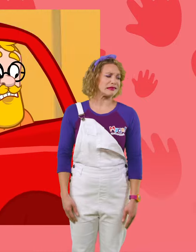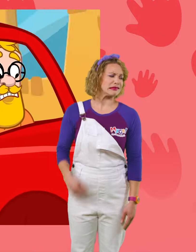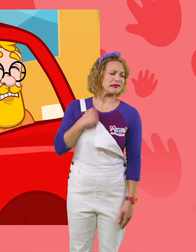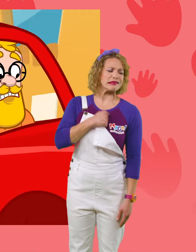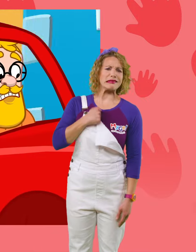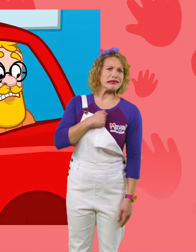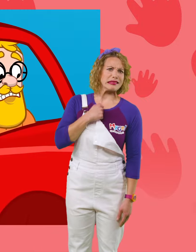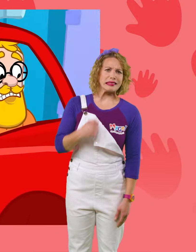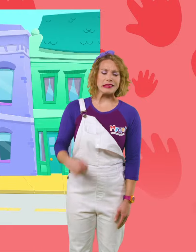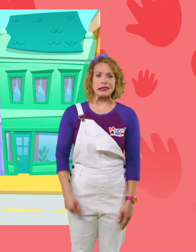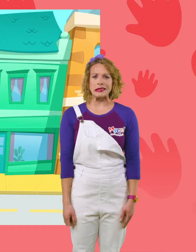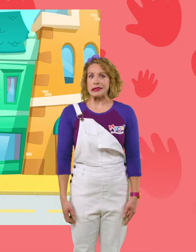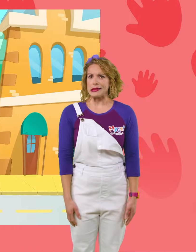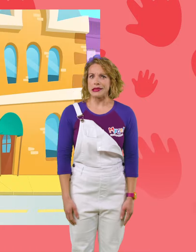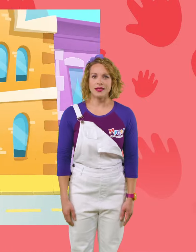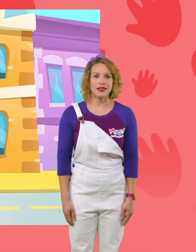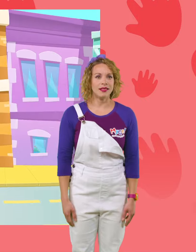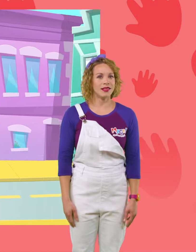Sorry.